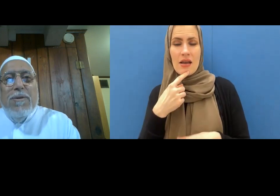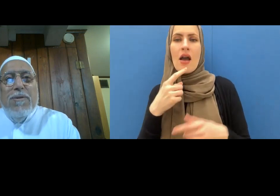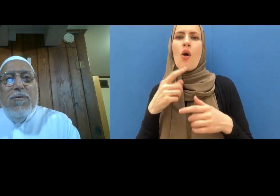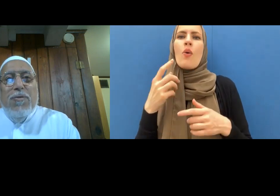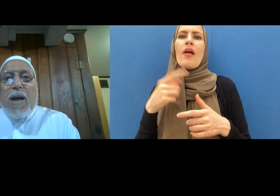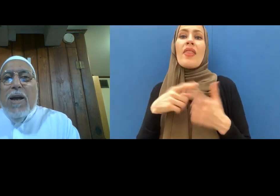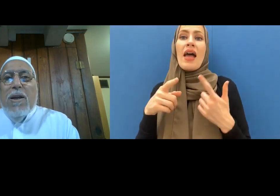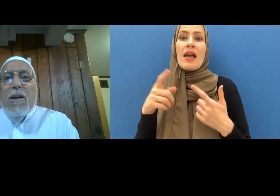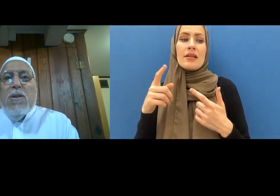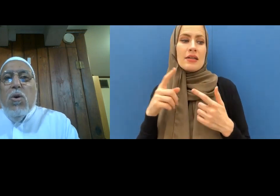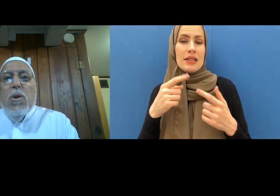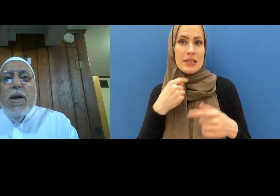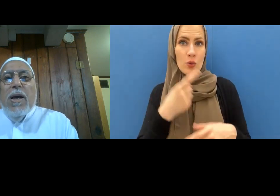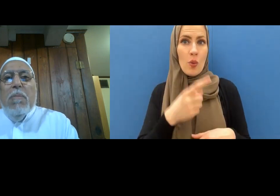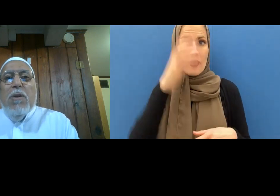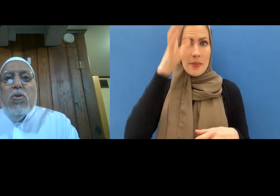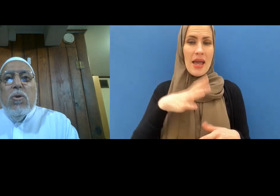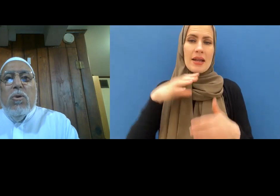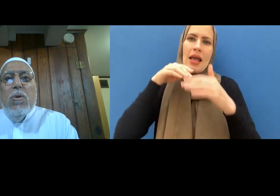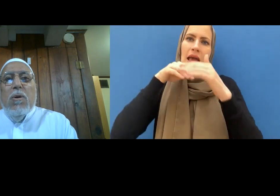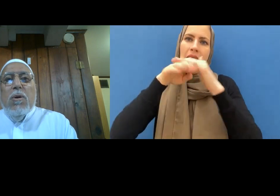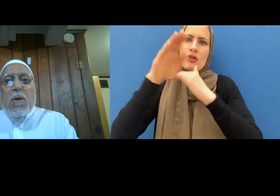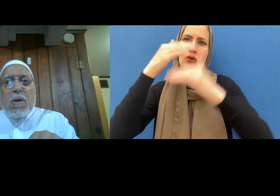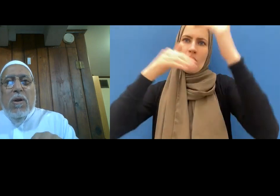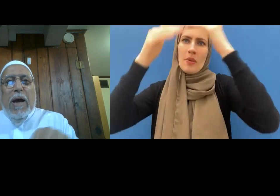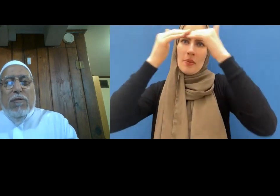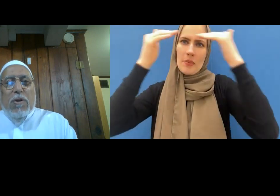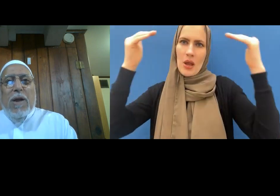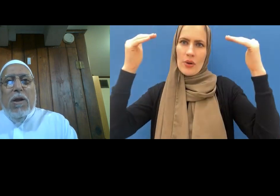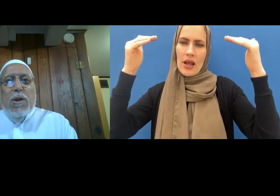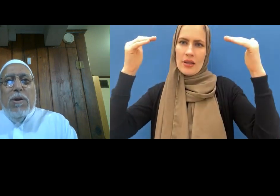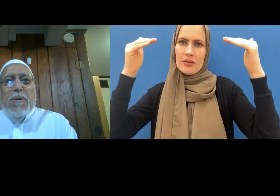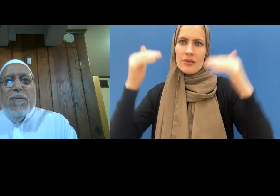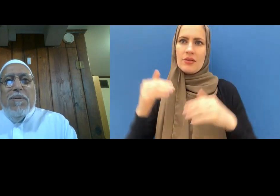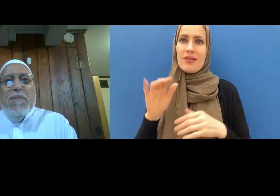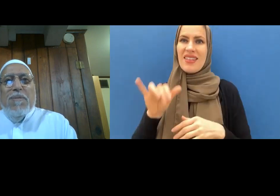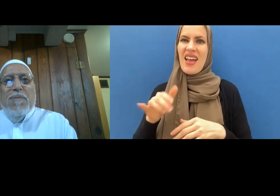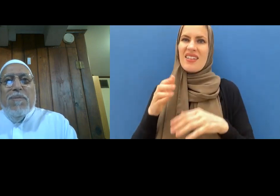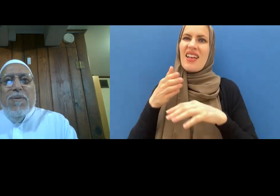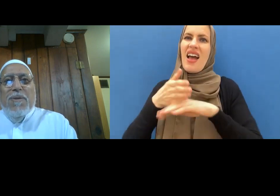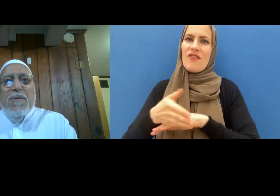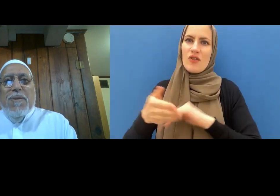paradise. That is only going to be true after death.